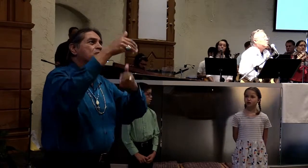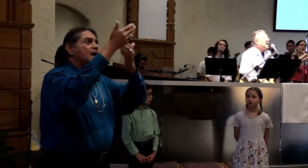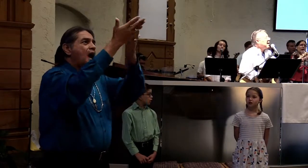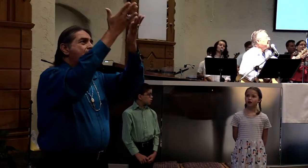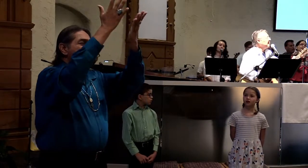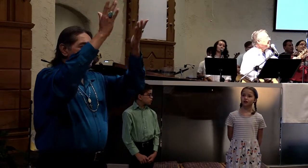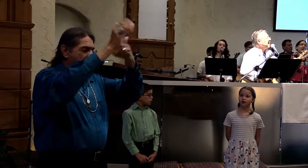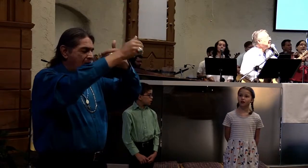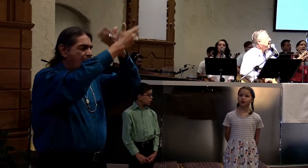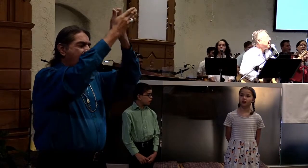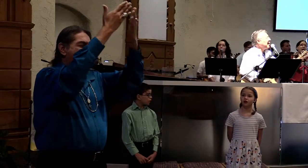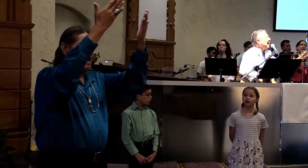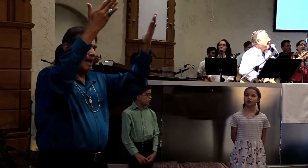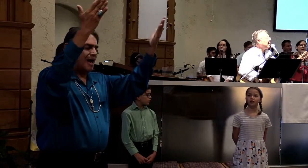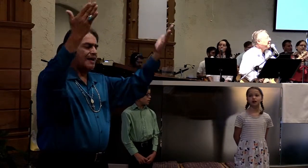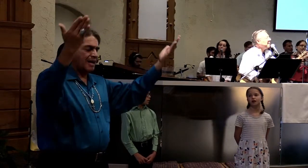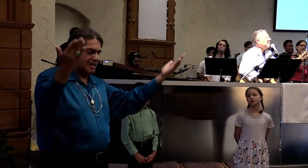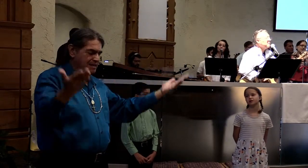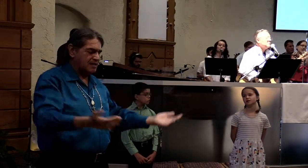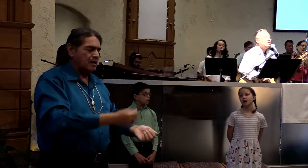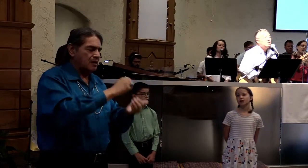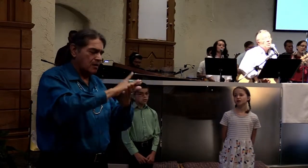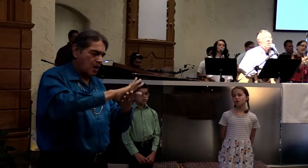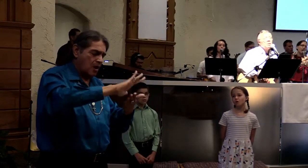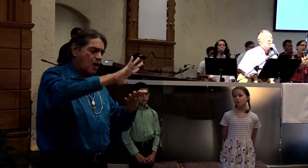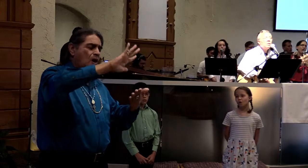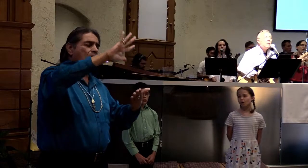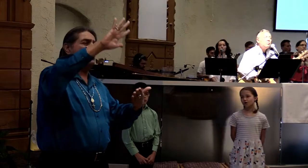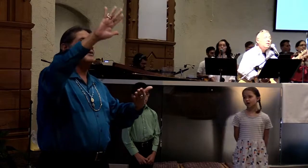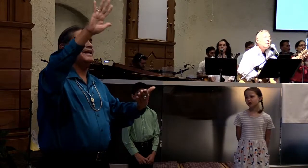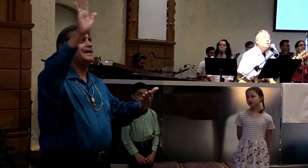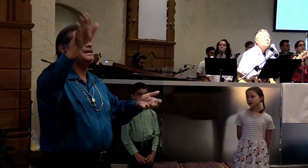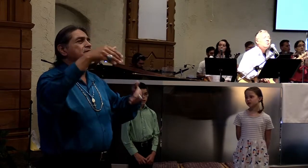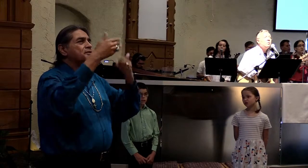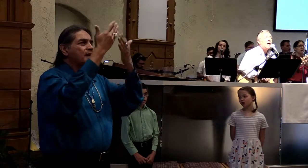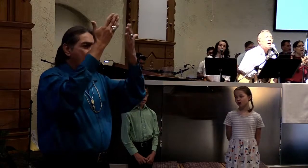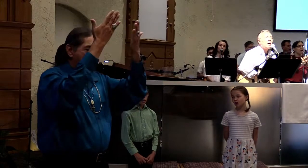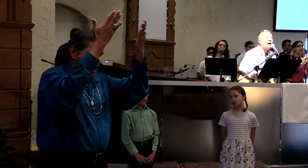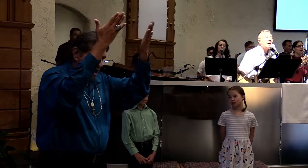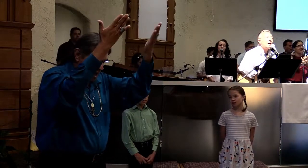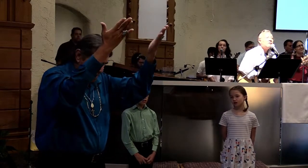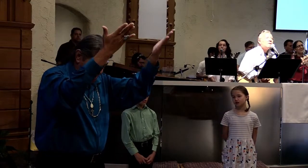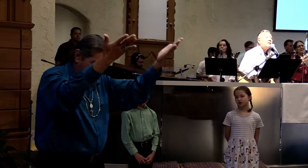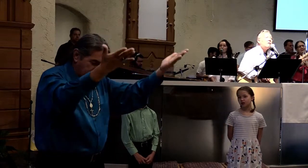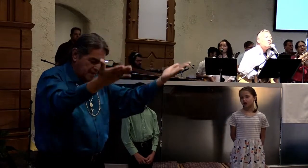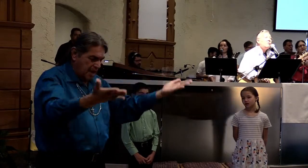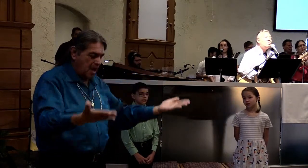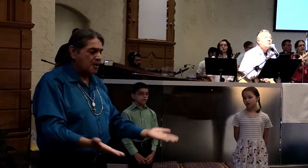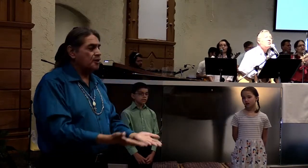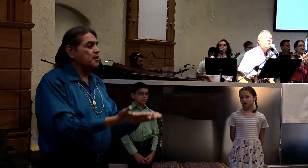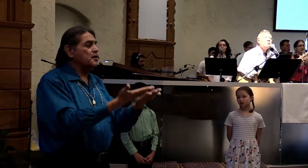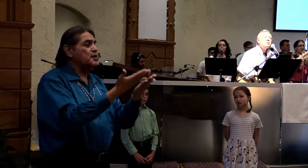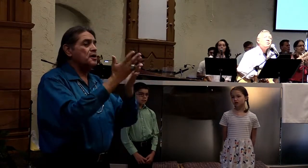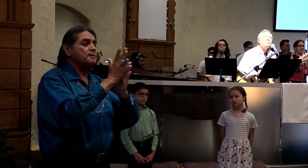Glory to God in the highest, glory to God, and